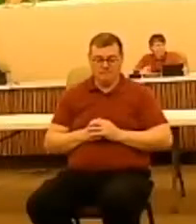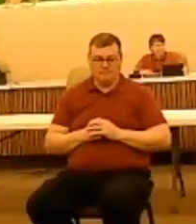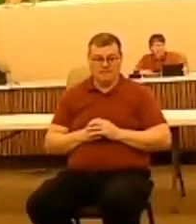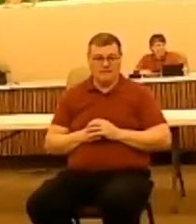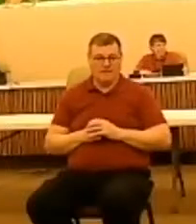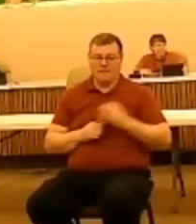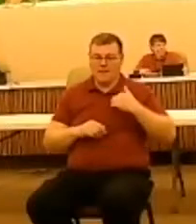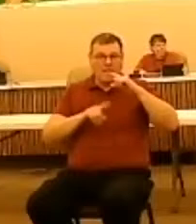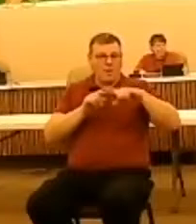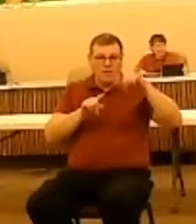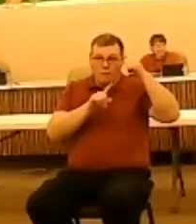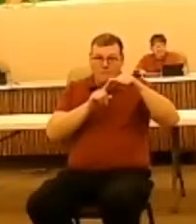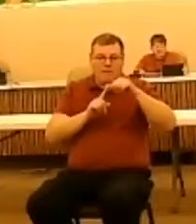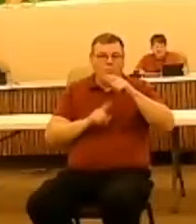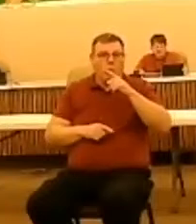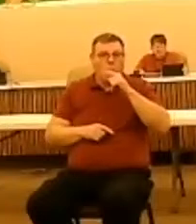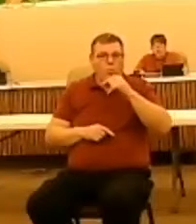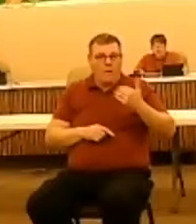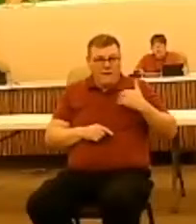I don't remember who had this contract.